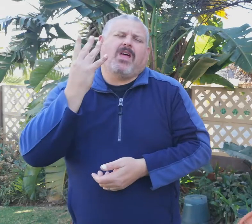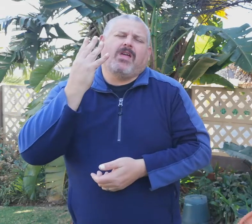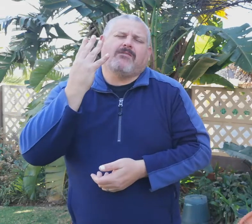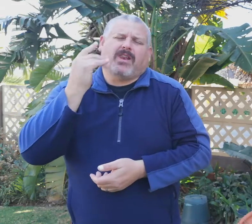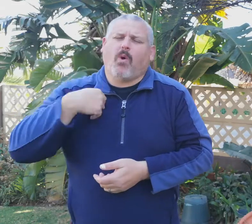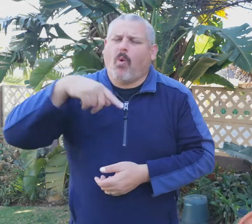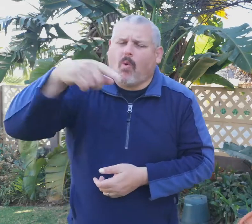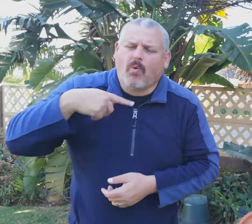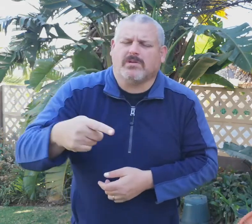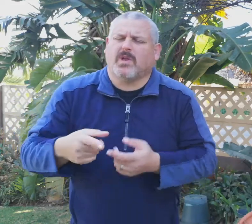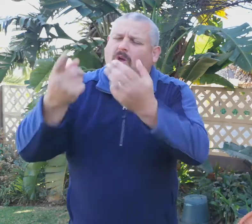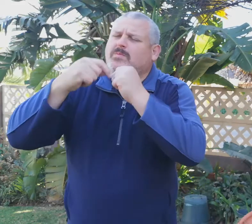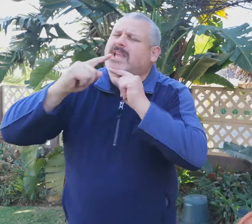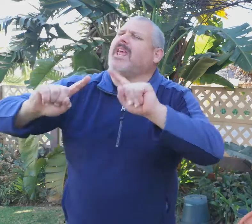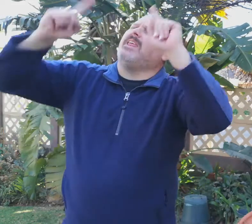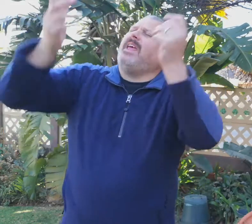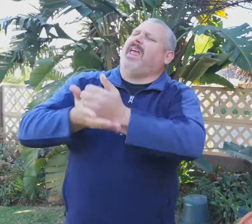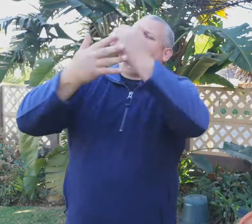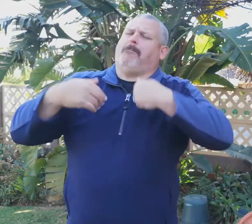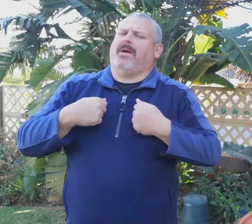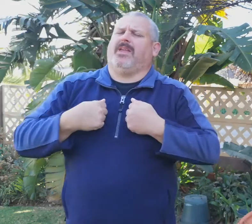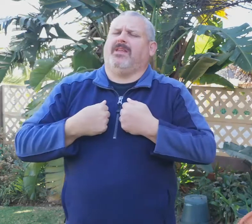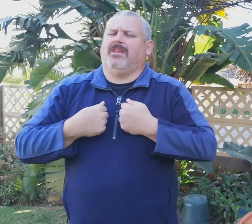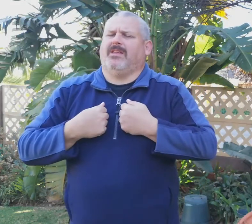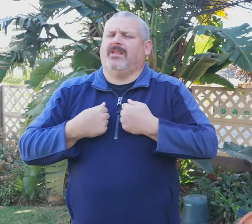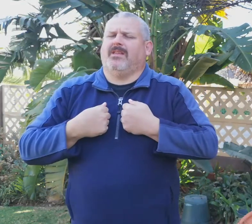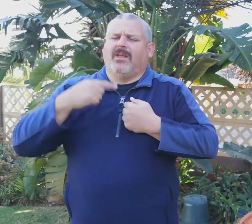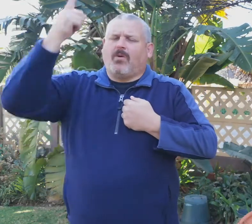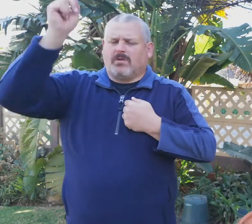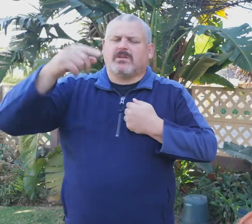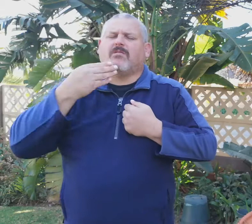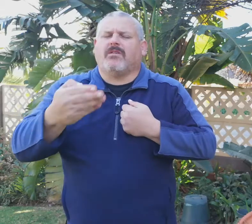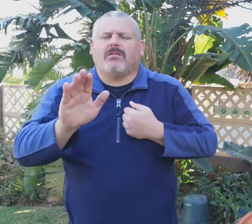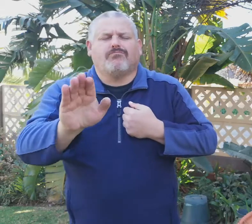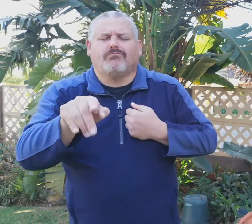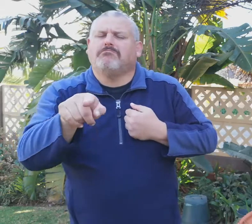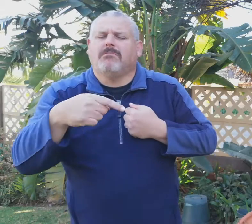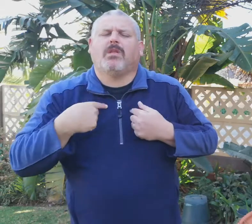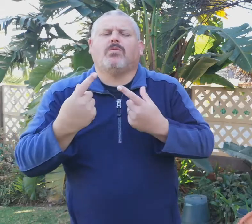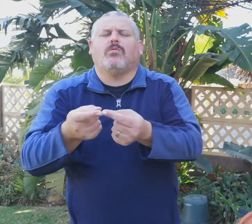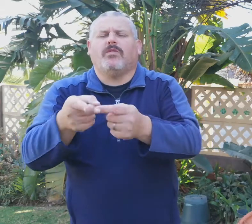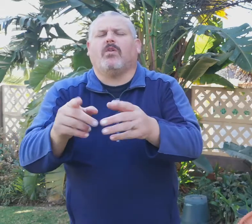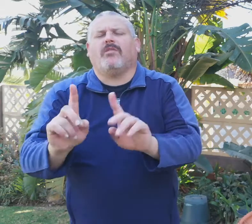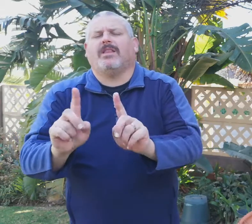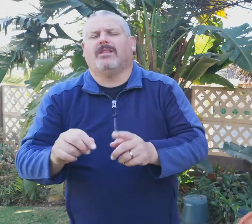reference. When all say, yeah, help me. God's self help. Don't help me.